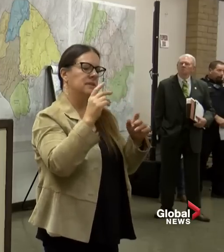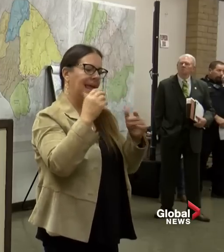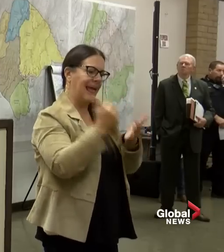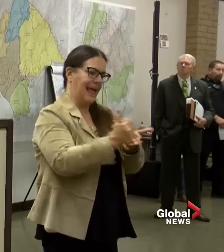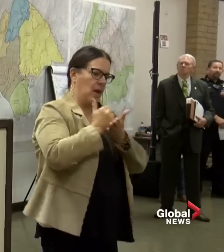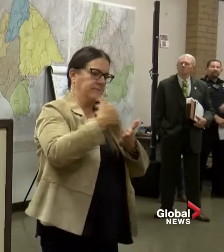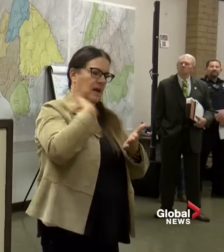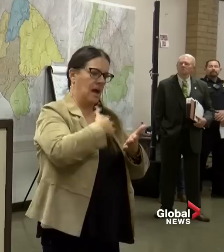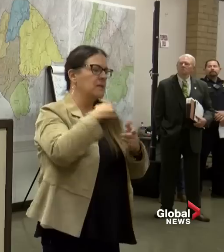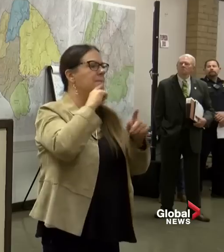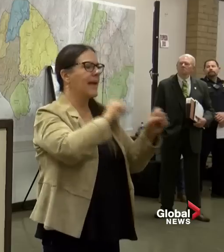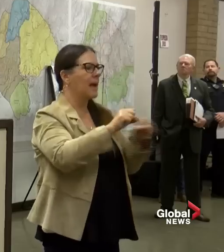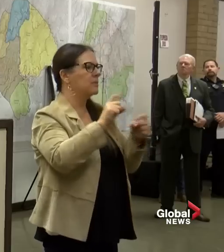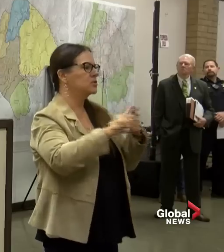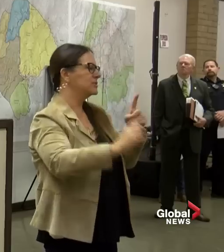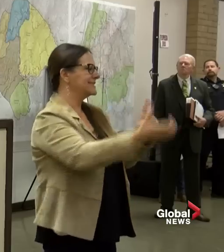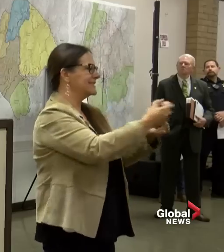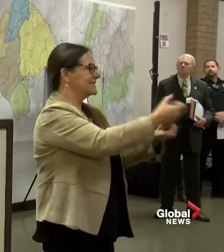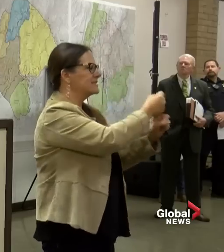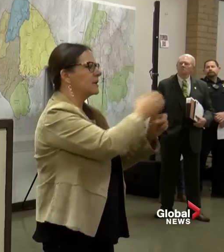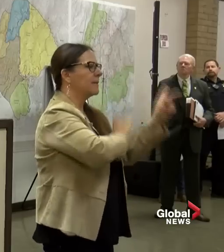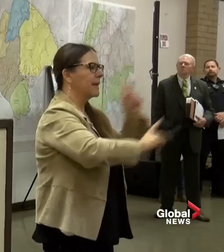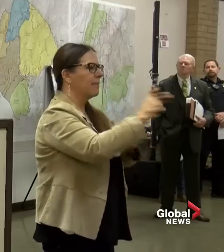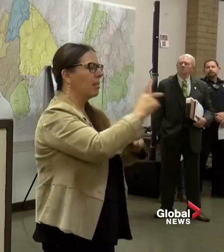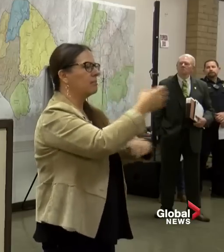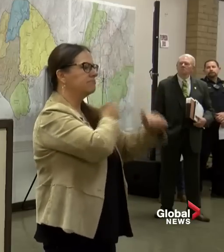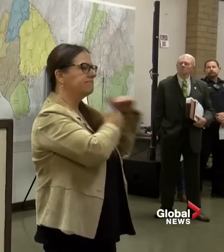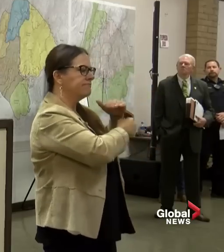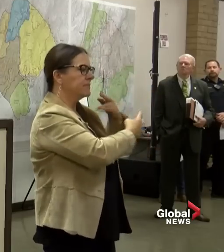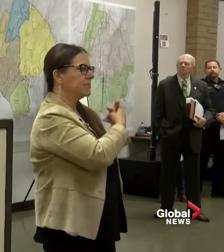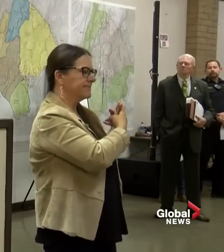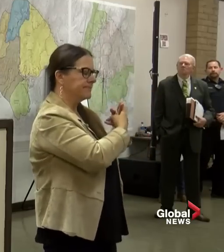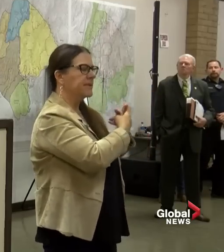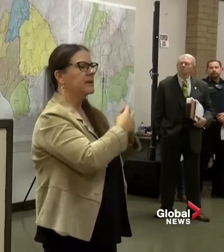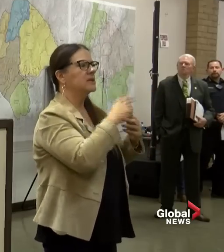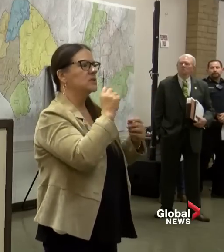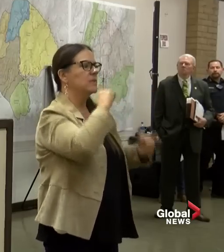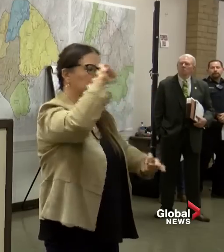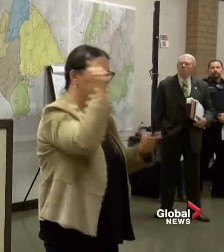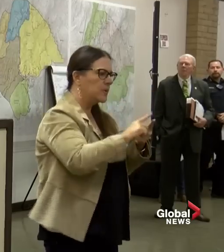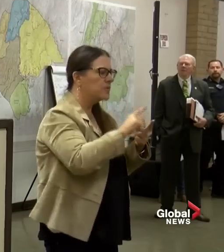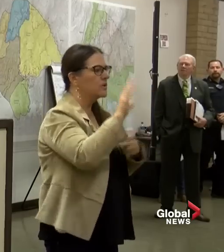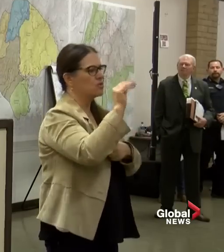criminal career and cut down on reoffenders and on the